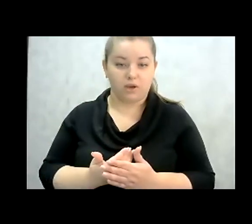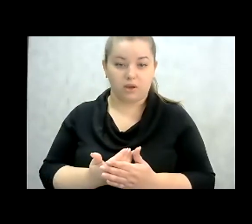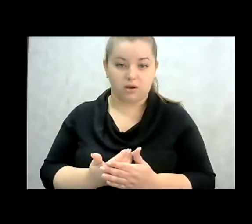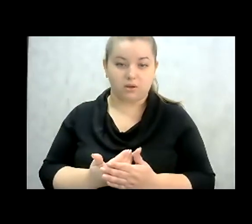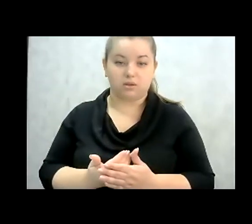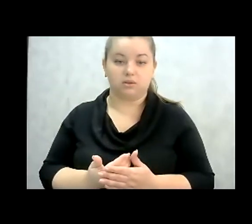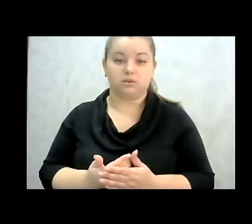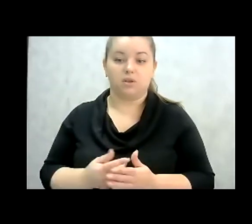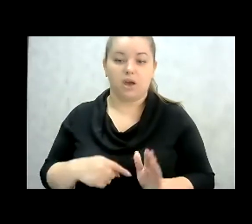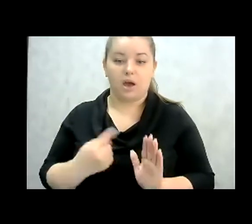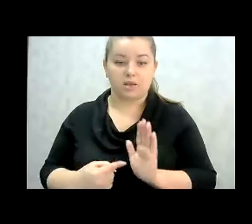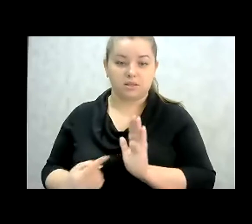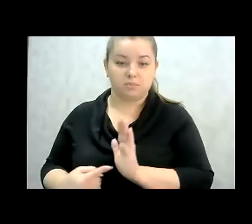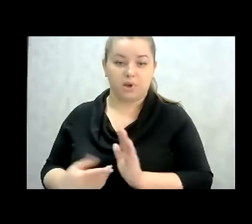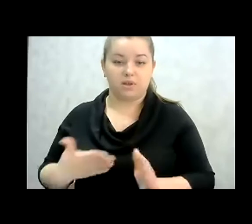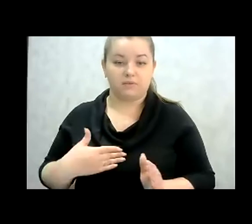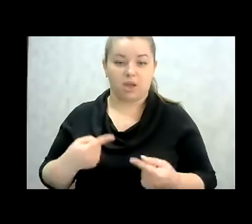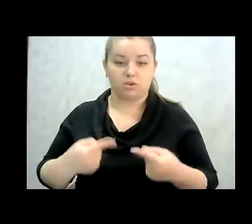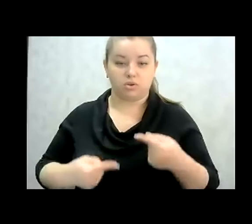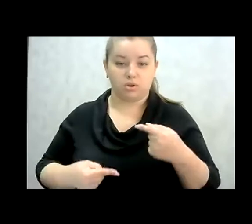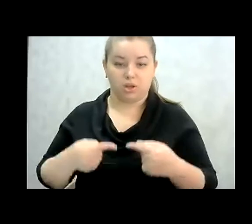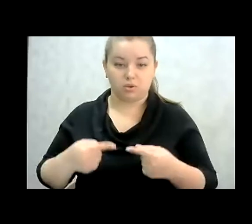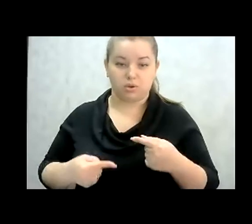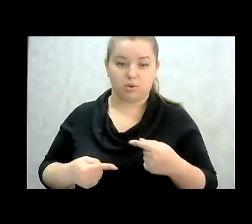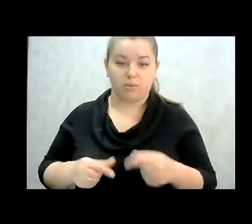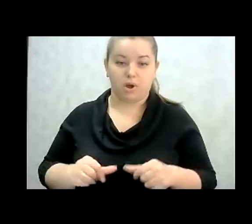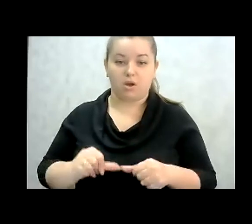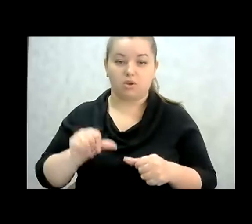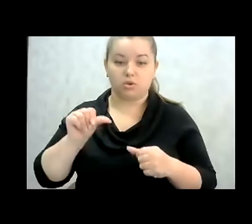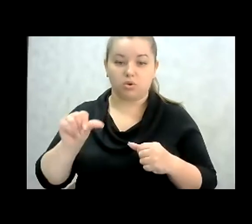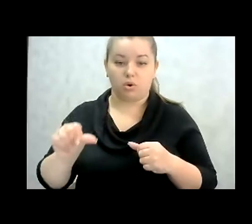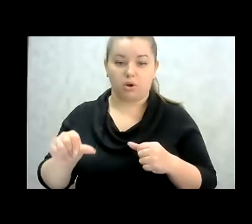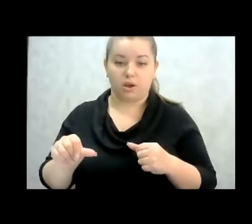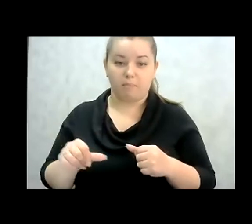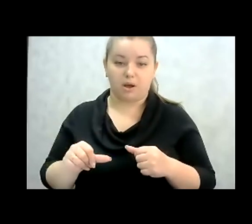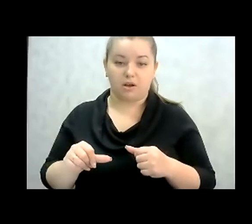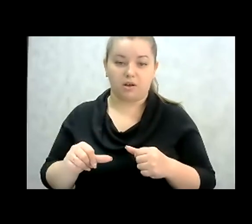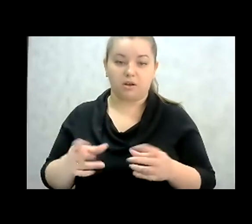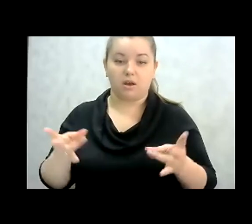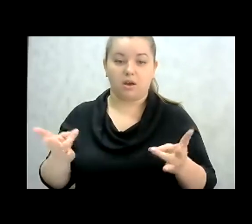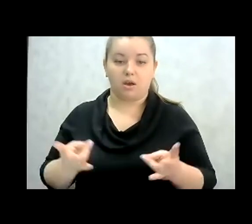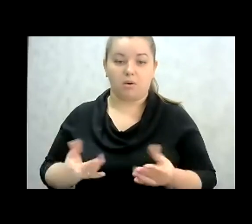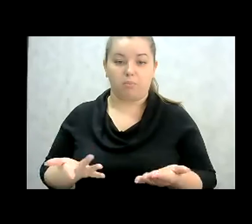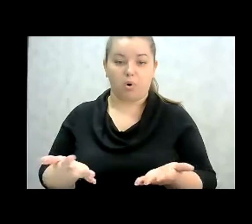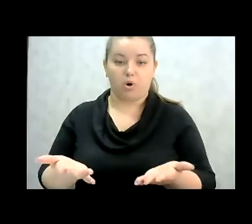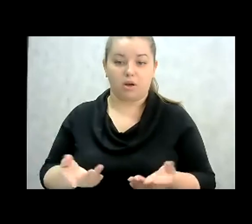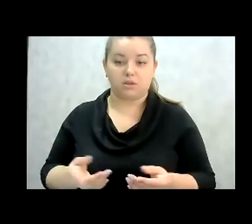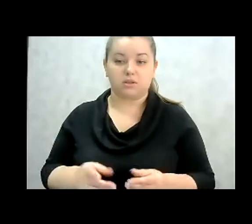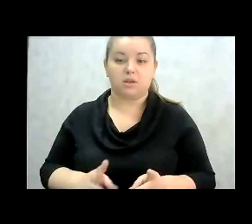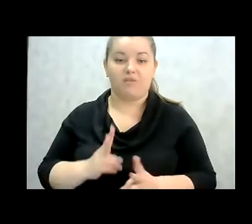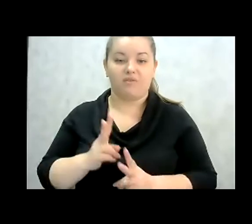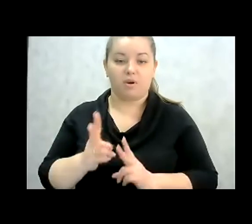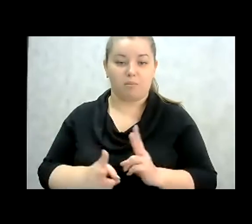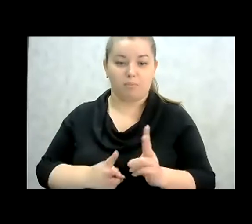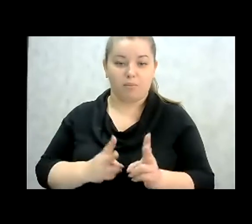need for modifying the electoral systems? Should we in Ukraine have a more liberal attitude